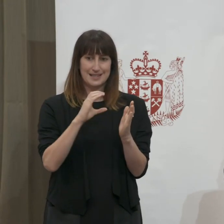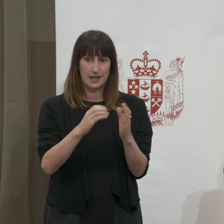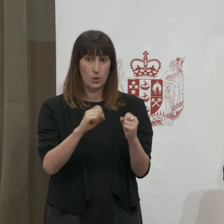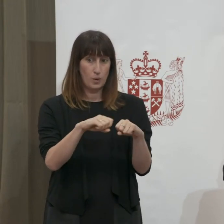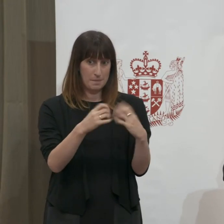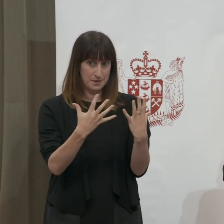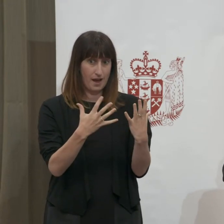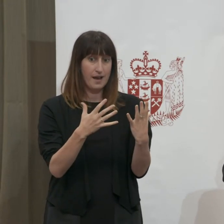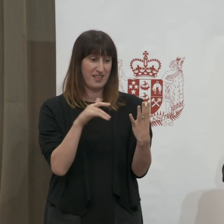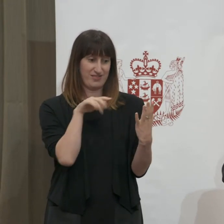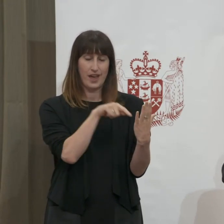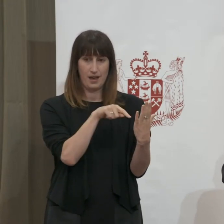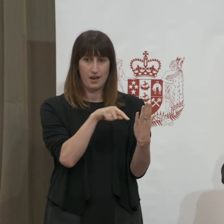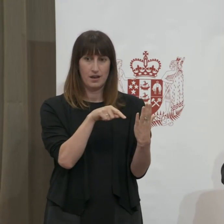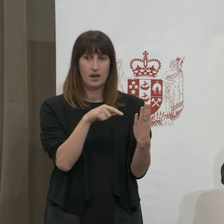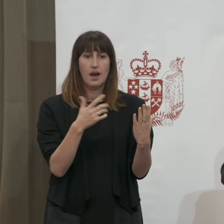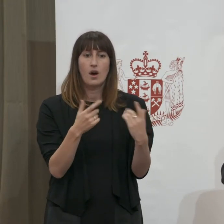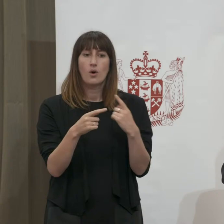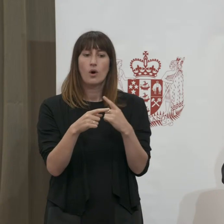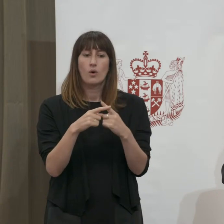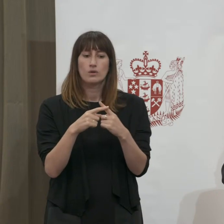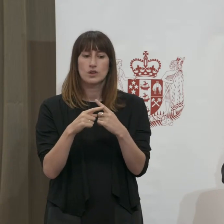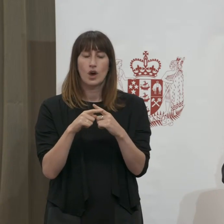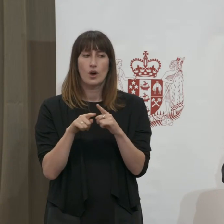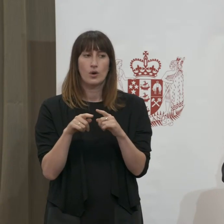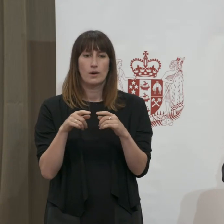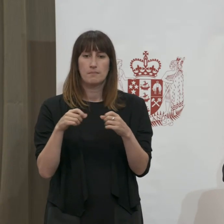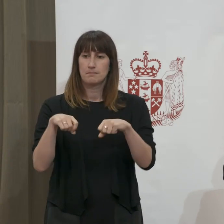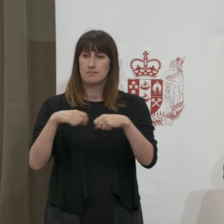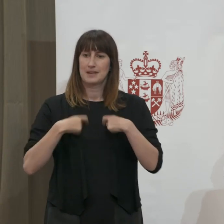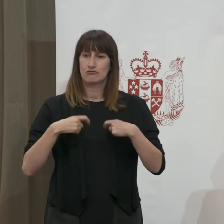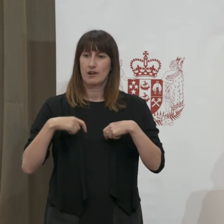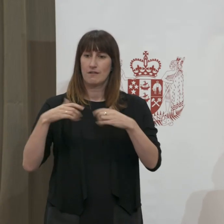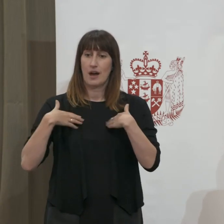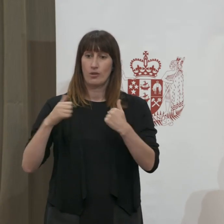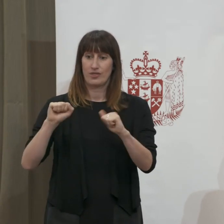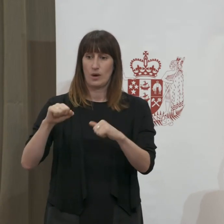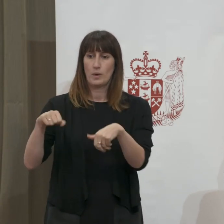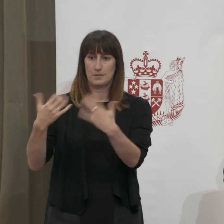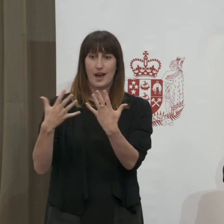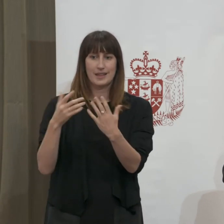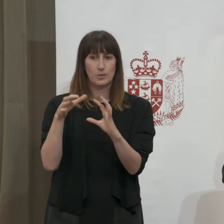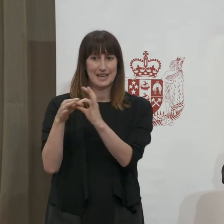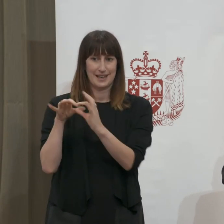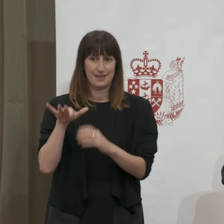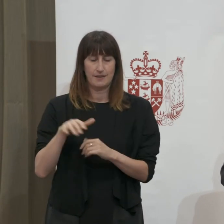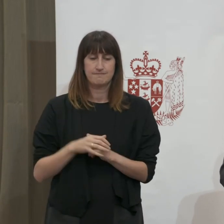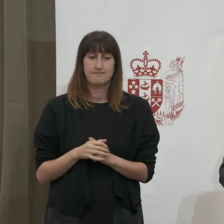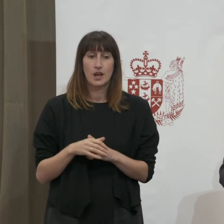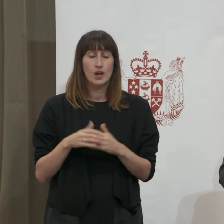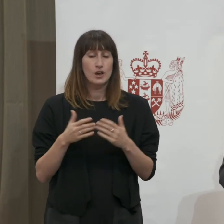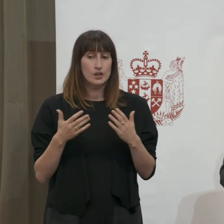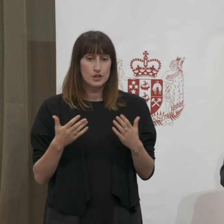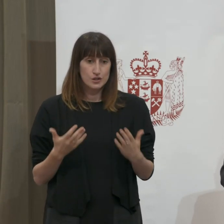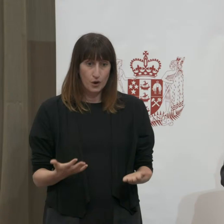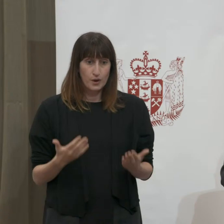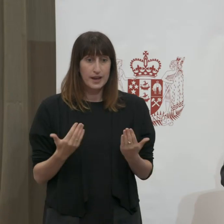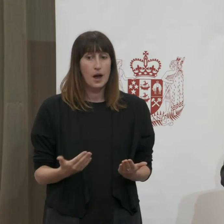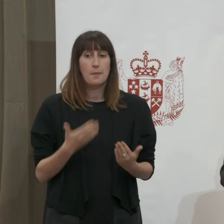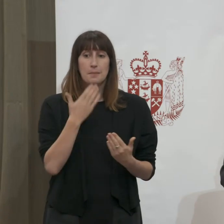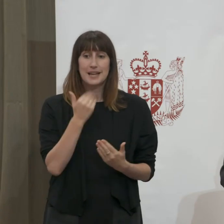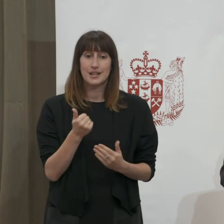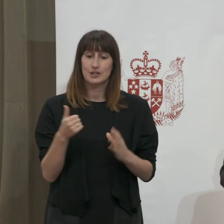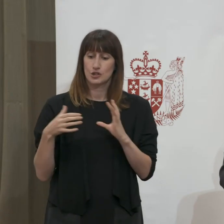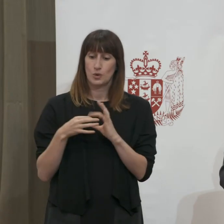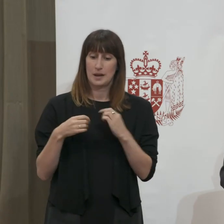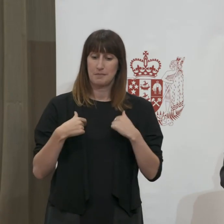dpmc.govt.nz, and through a link from the Ministry of Health website. So, without further ado, please join with me in welcoming the